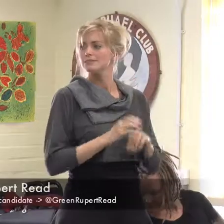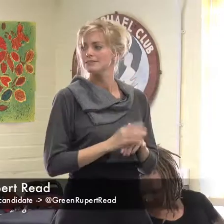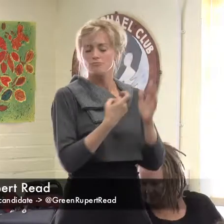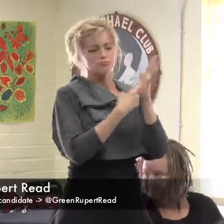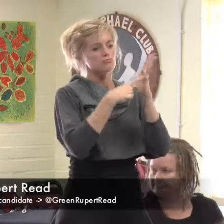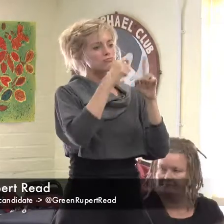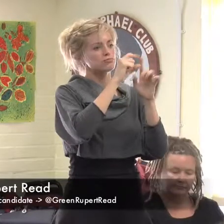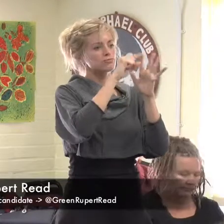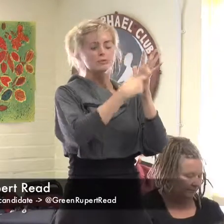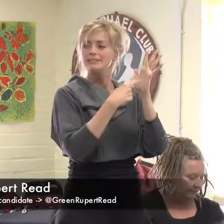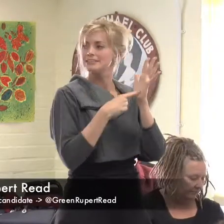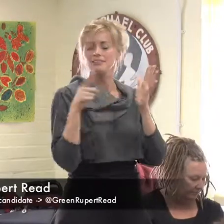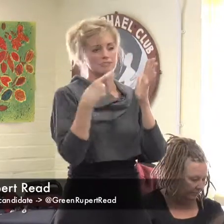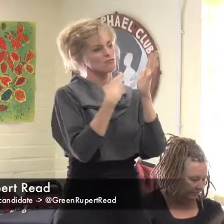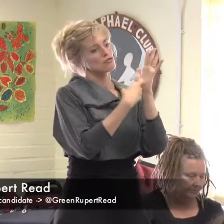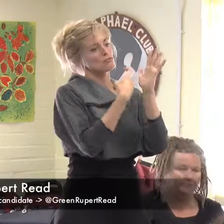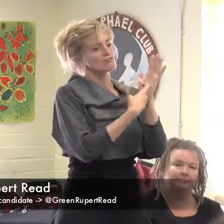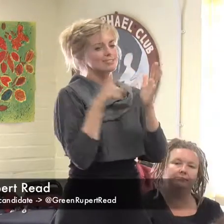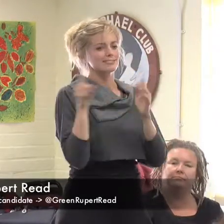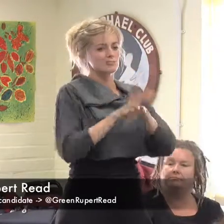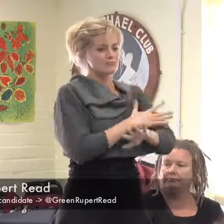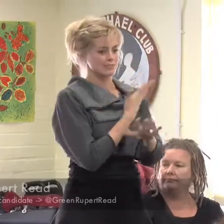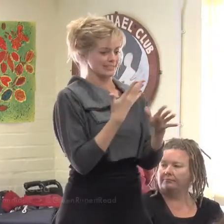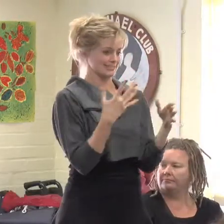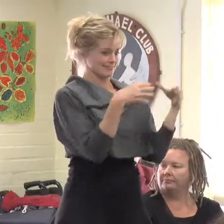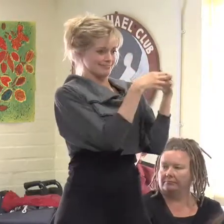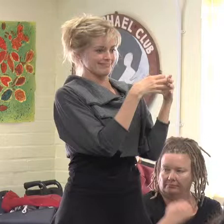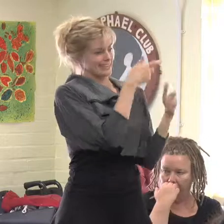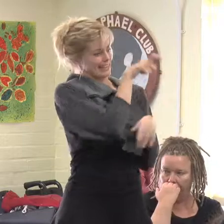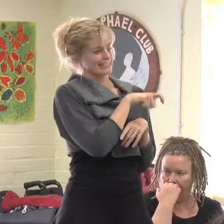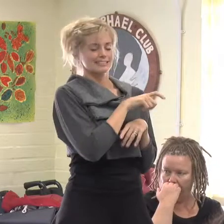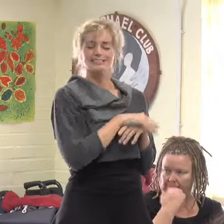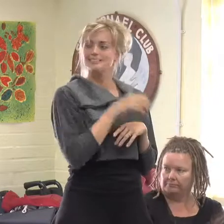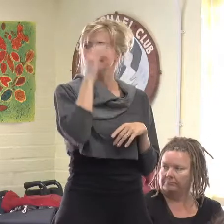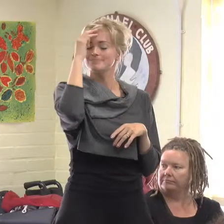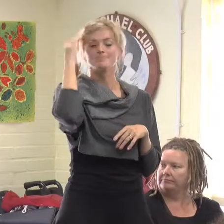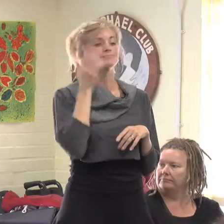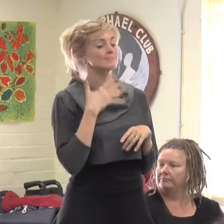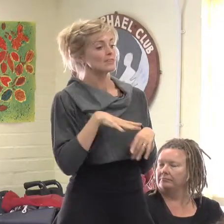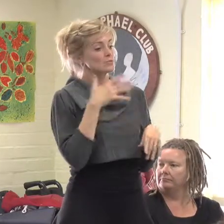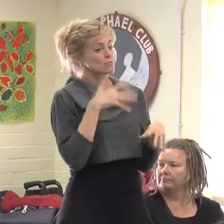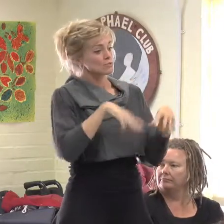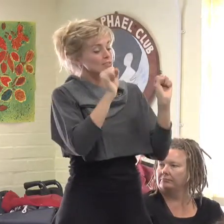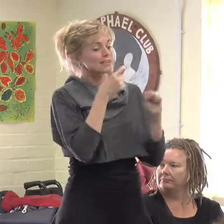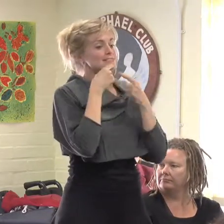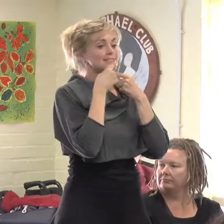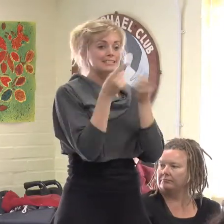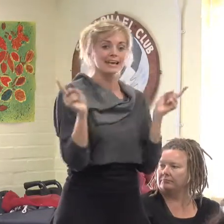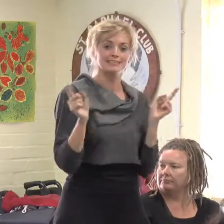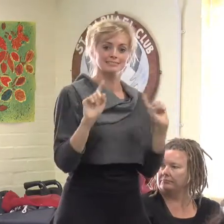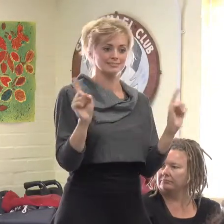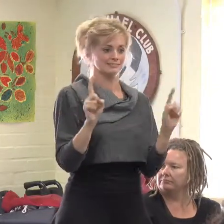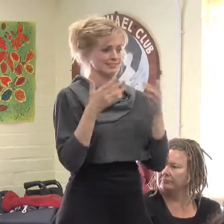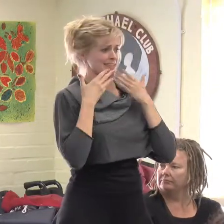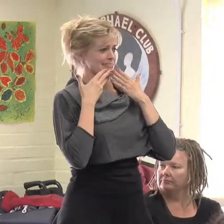Well, thank you for inviting me. I'm Rupert Reed. I'm the Green Party MP candidate here in Cambridge. And can I start by saying it's fantastic to be here